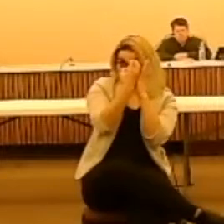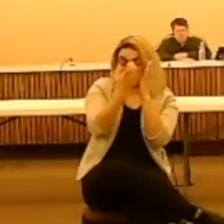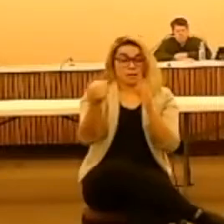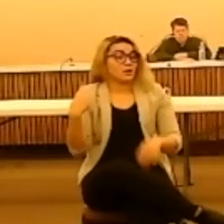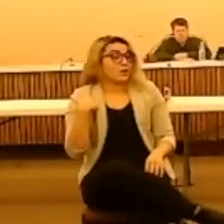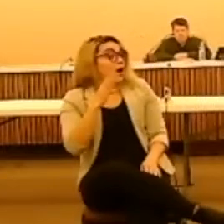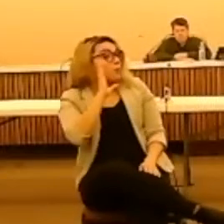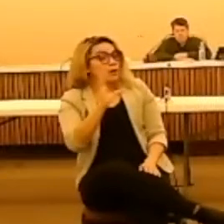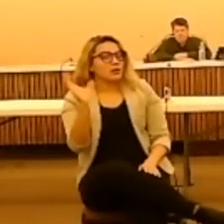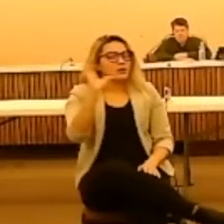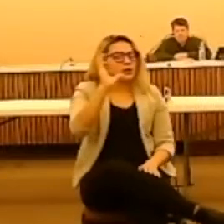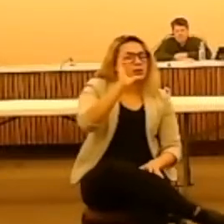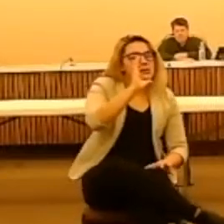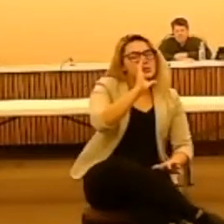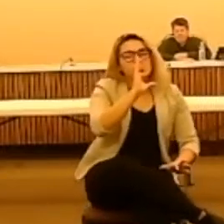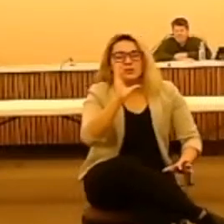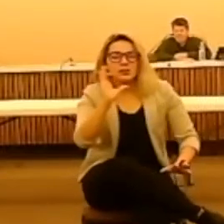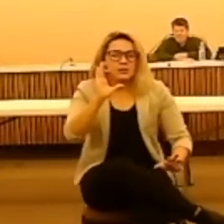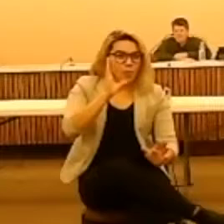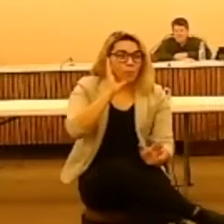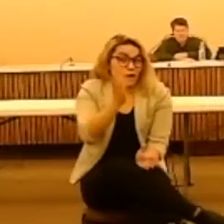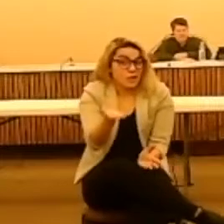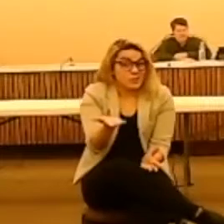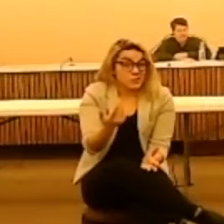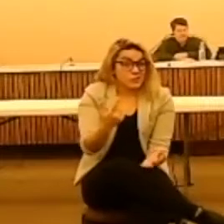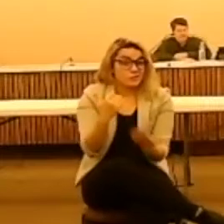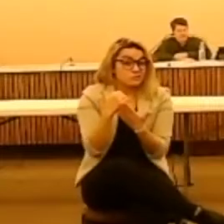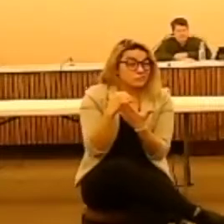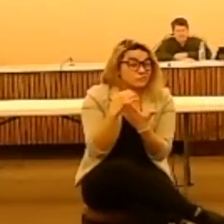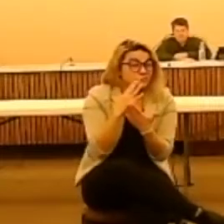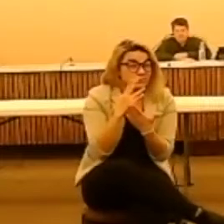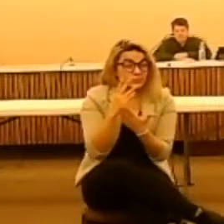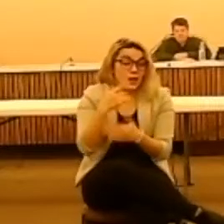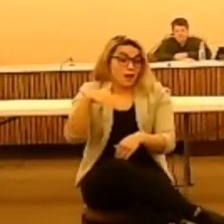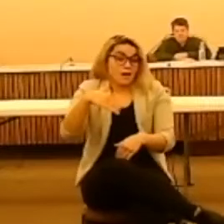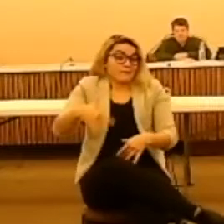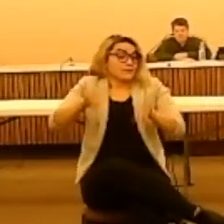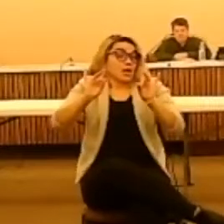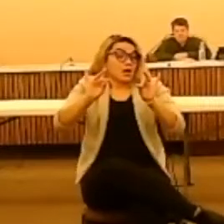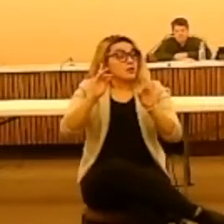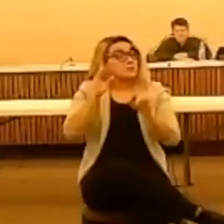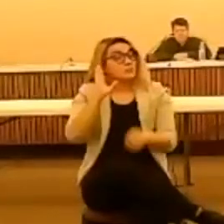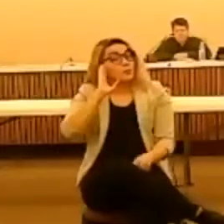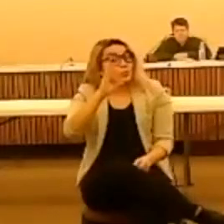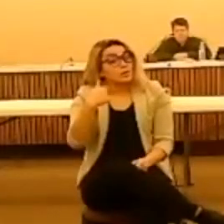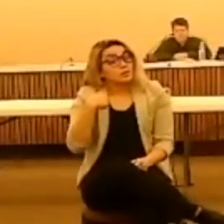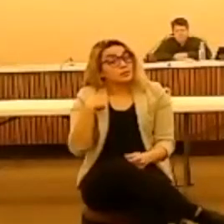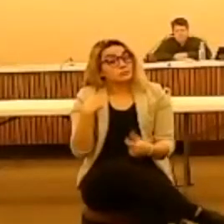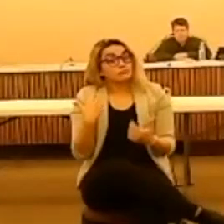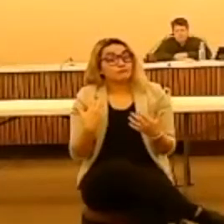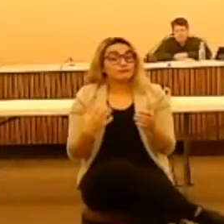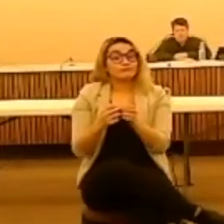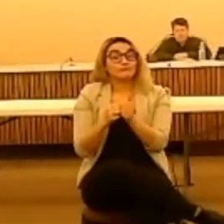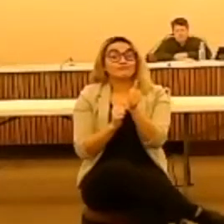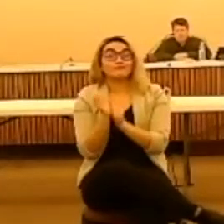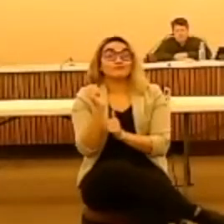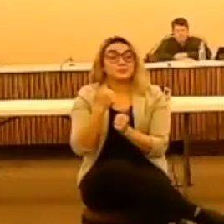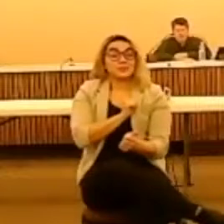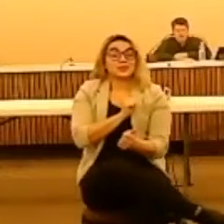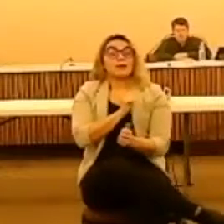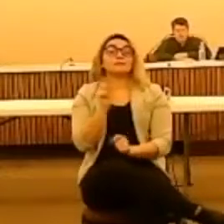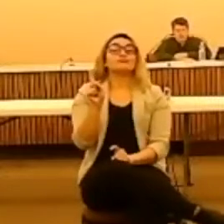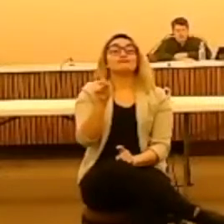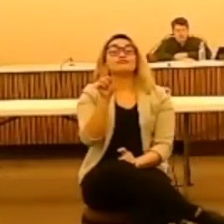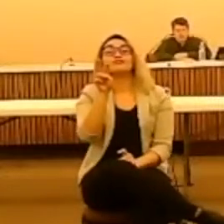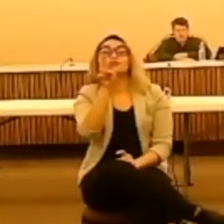hunt. Since I know now it hasn't been discovered yet, we will certainly take a look and cross our fingers.